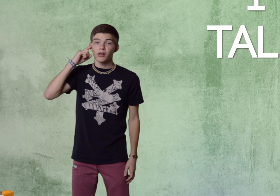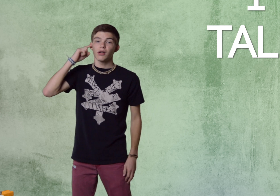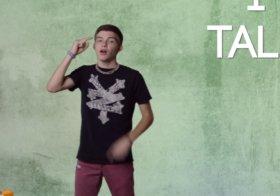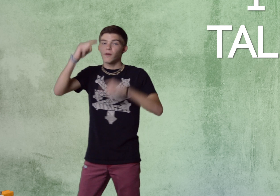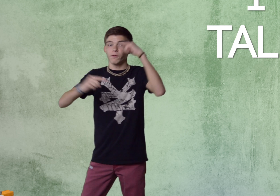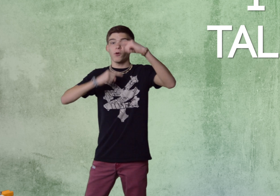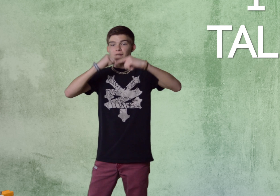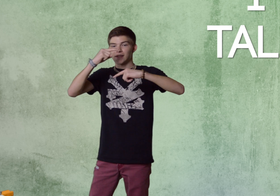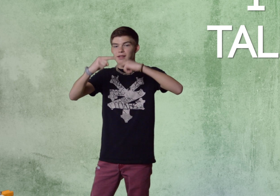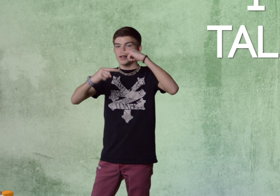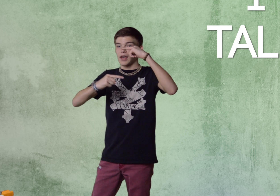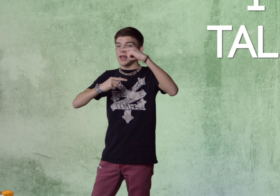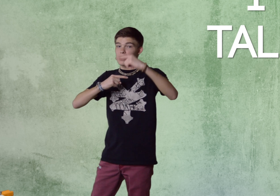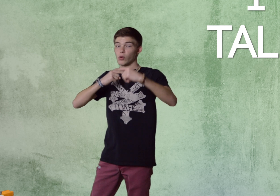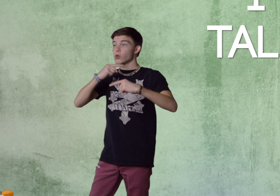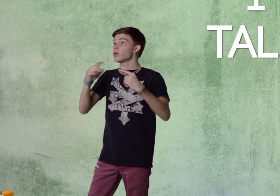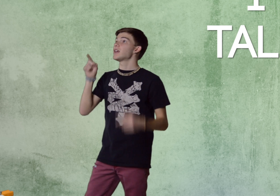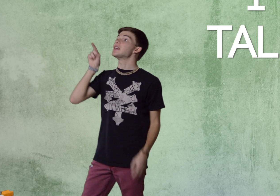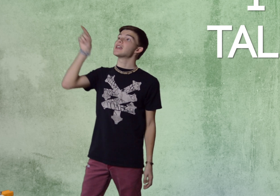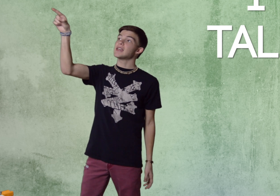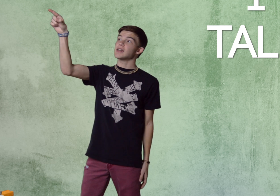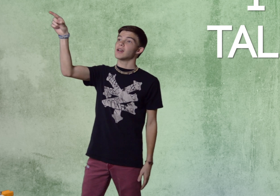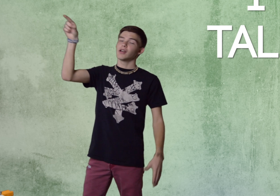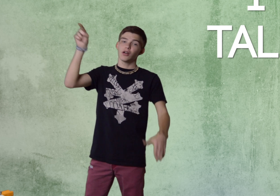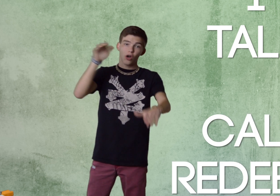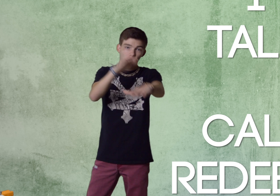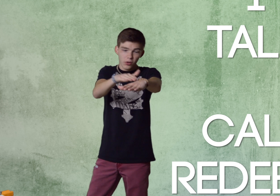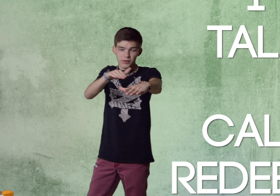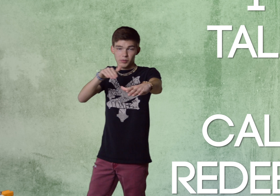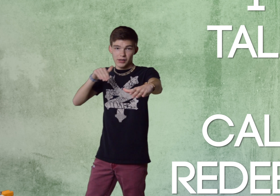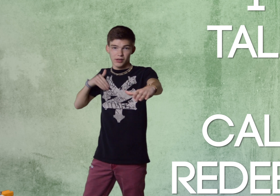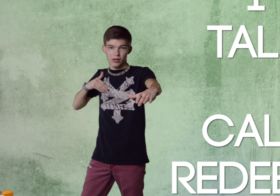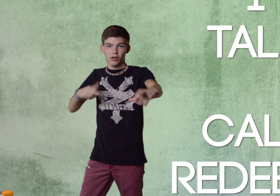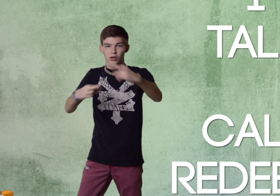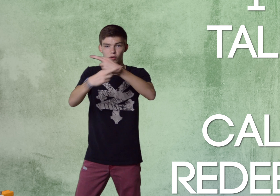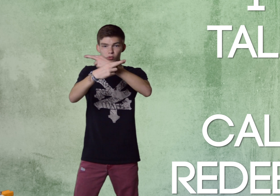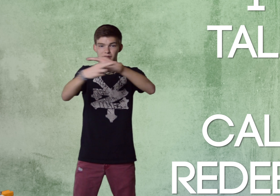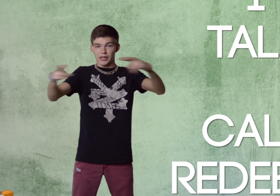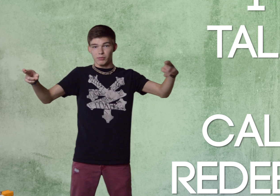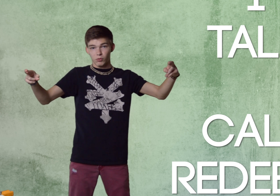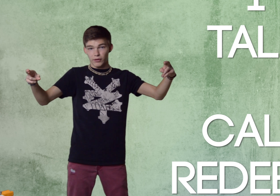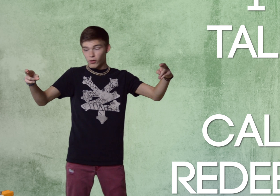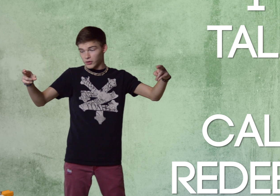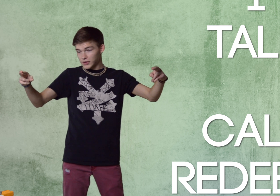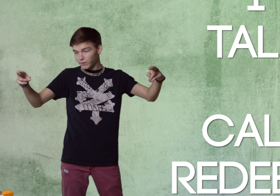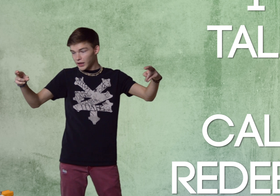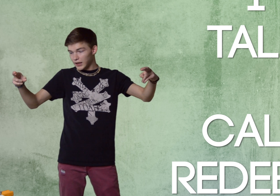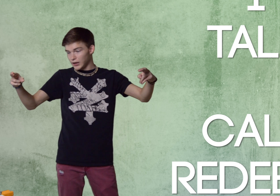hear a voice, and who? He calls me redeemed with R's. And he